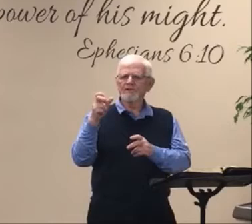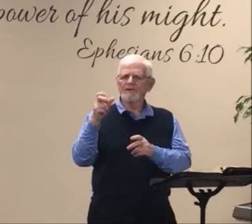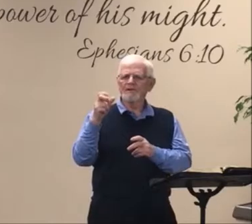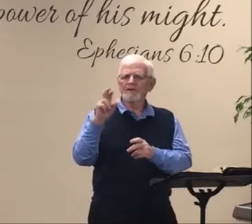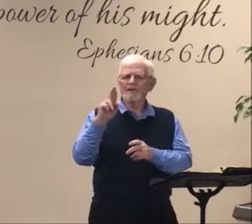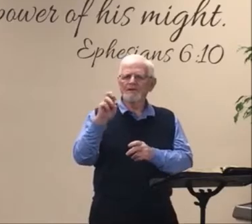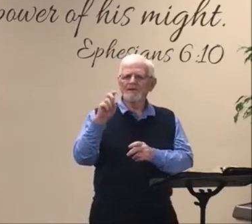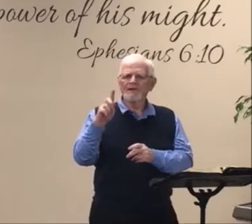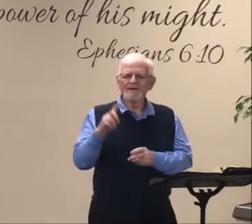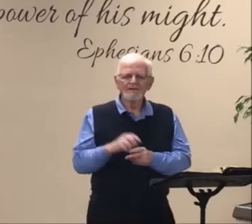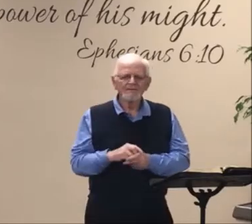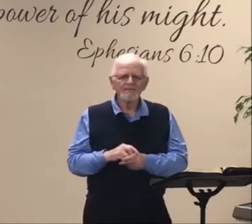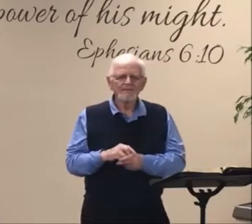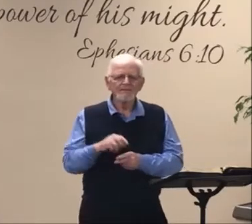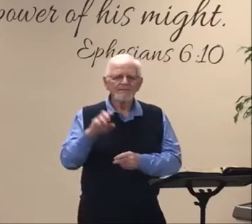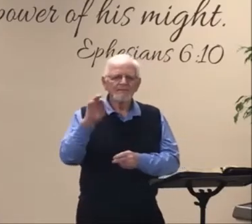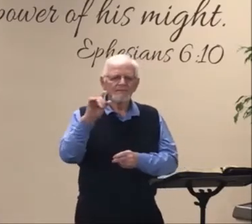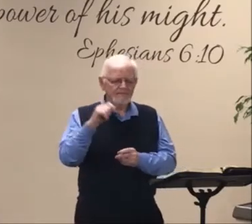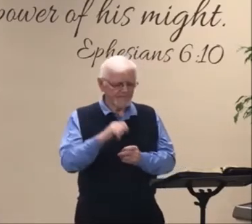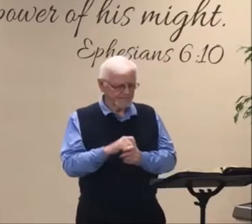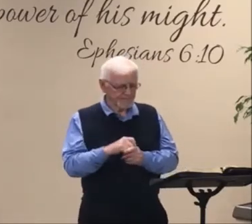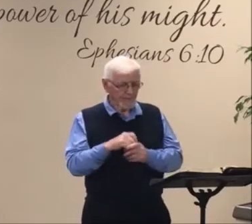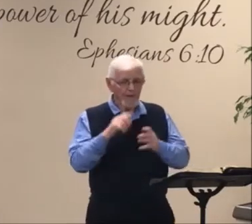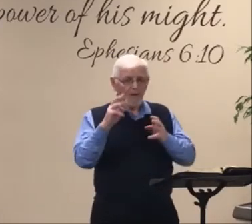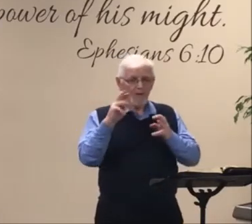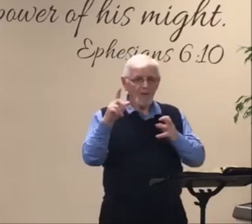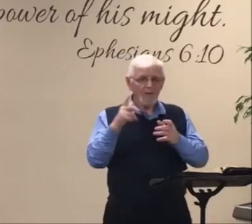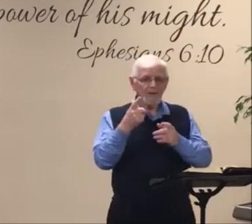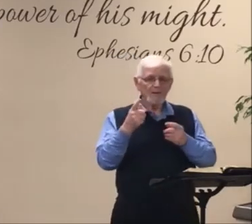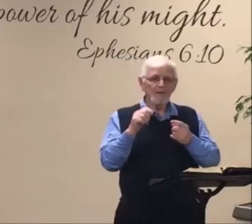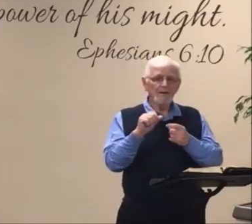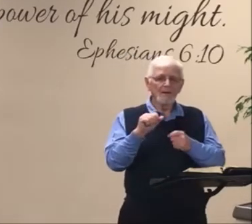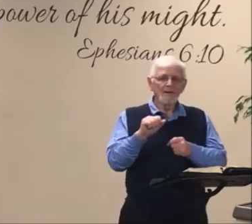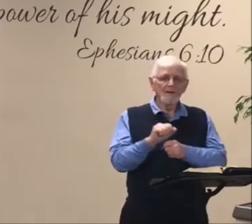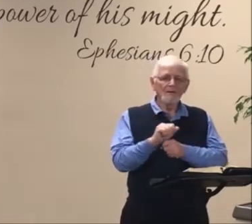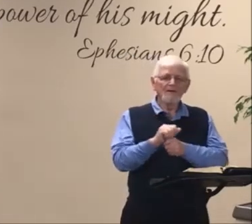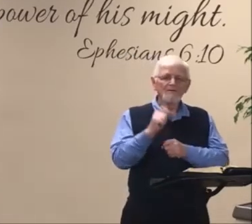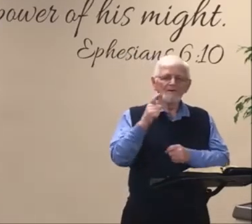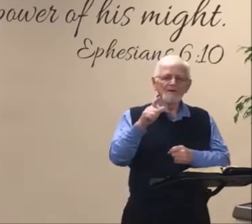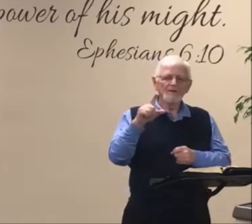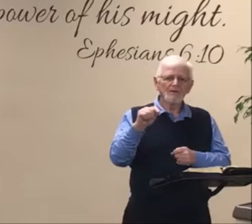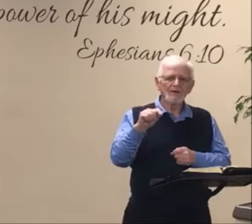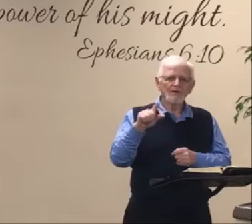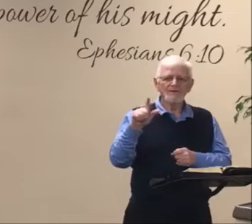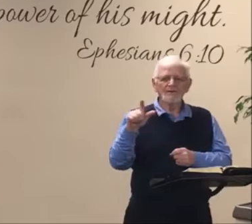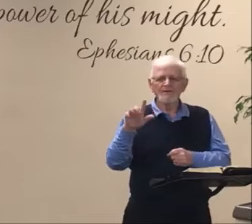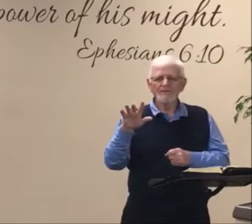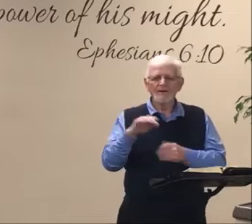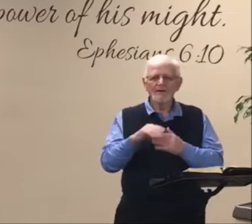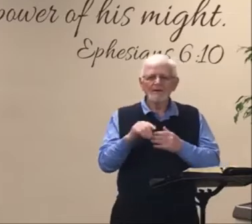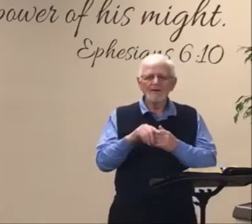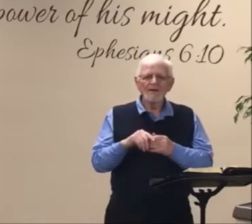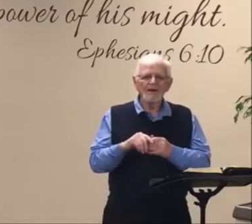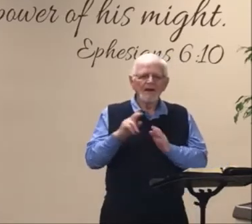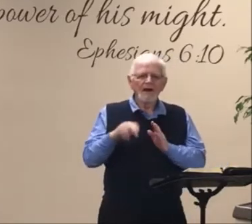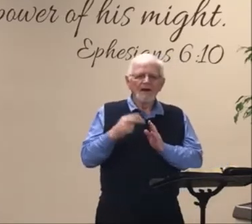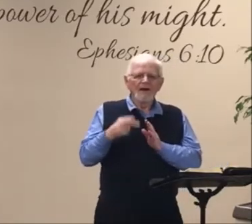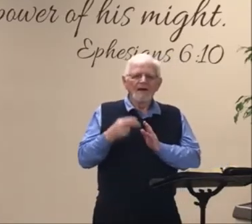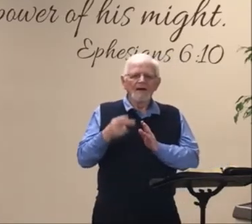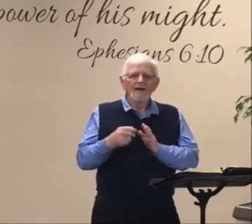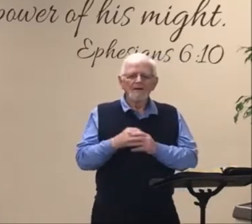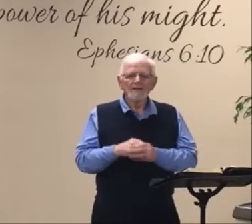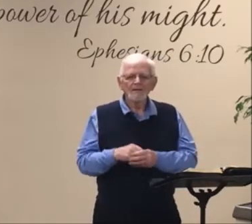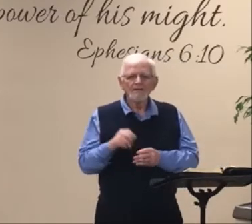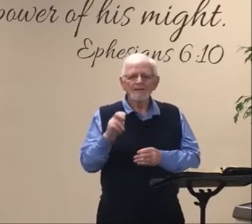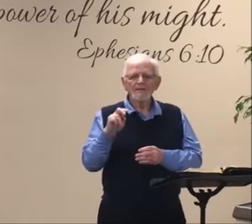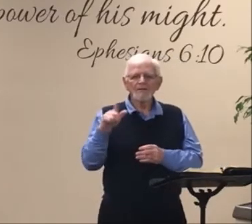good at everything, okay? Willing to work for $20 to $25 an hour. And you're like, wait a minute. You're going to show up with tools on